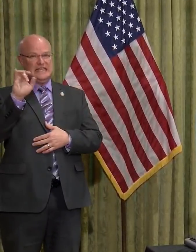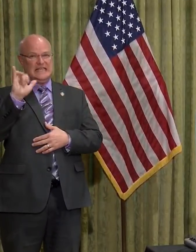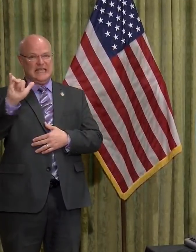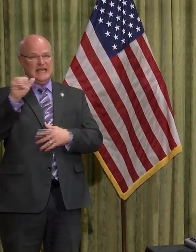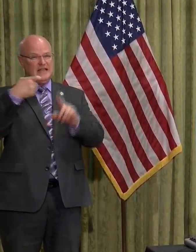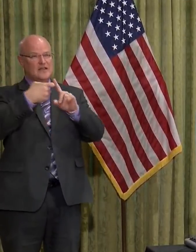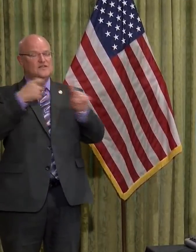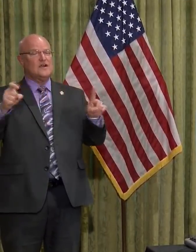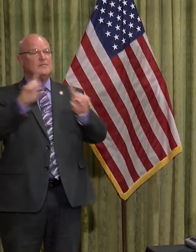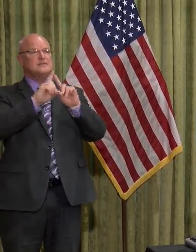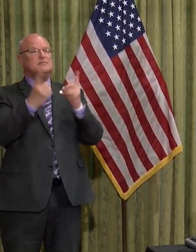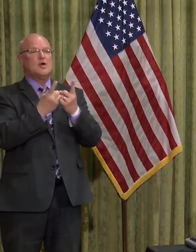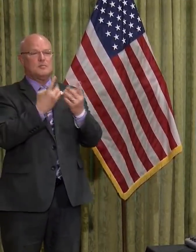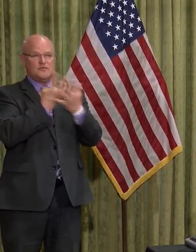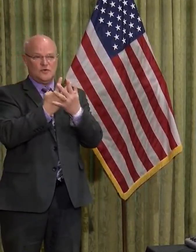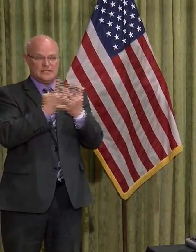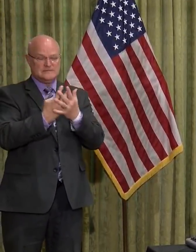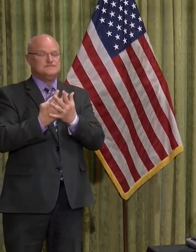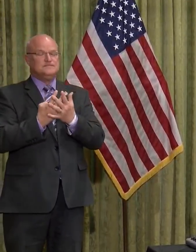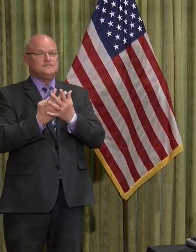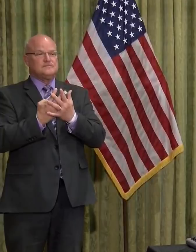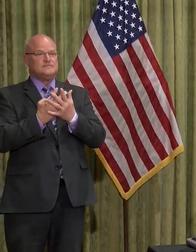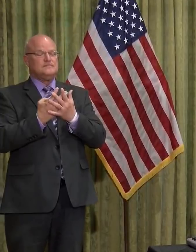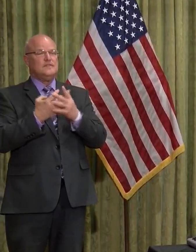of Corrections, that